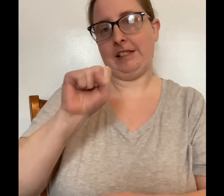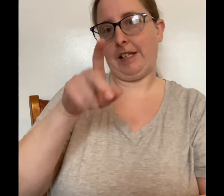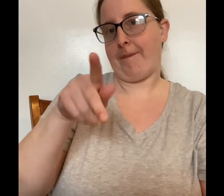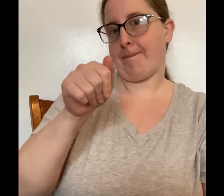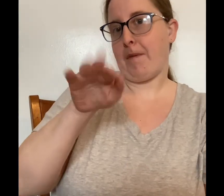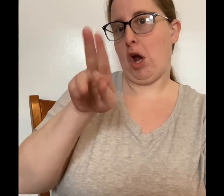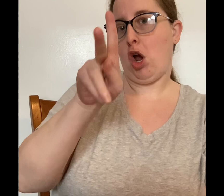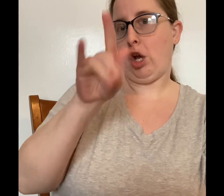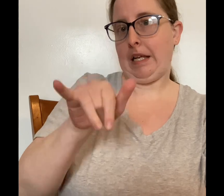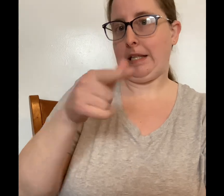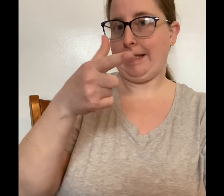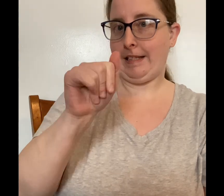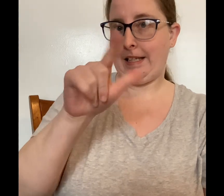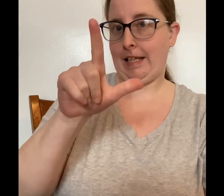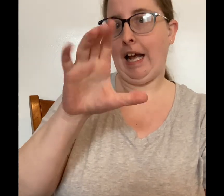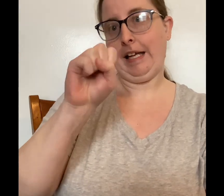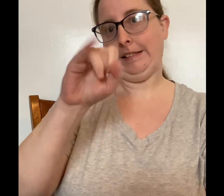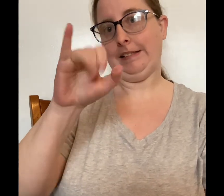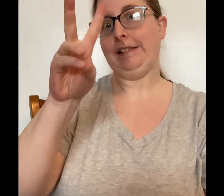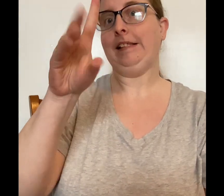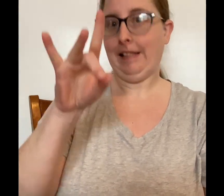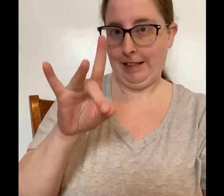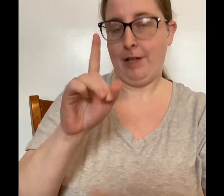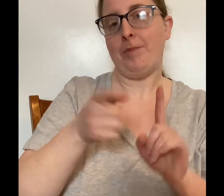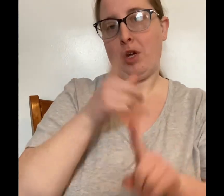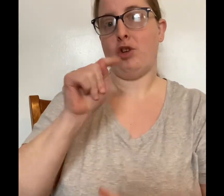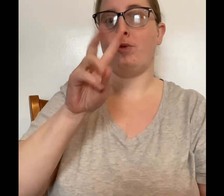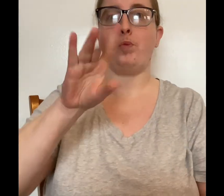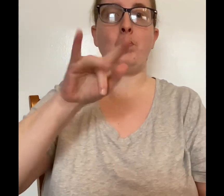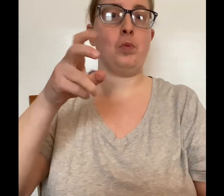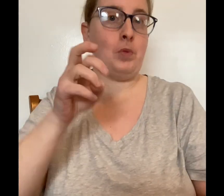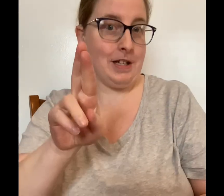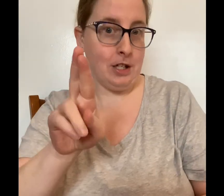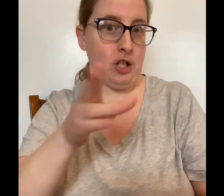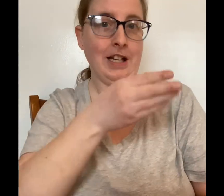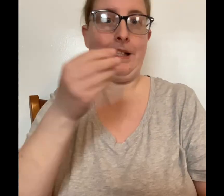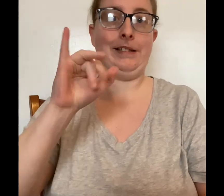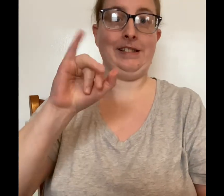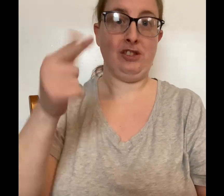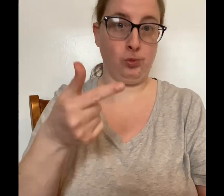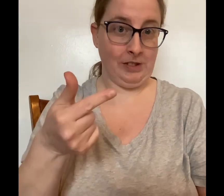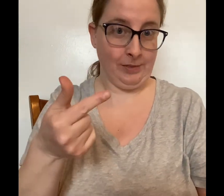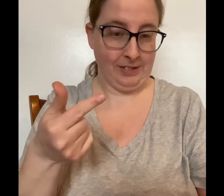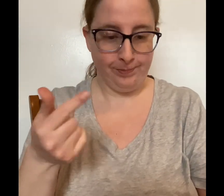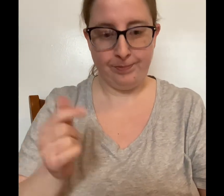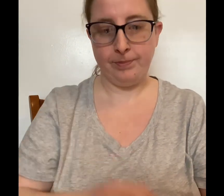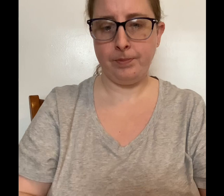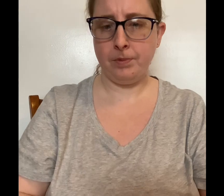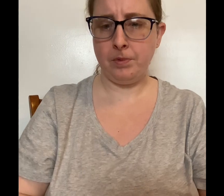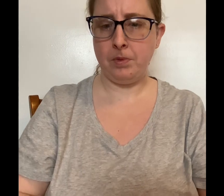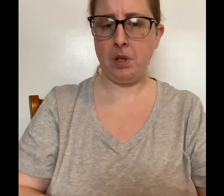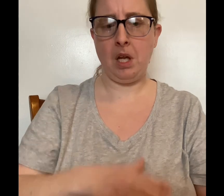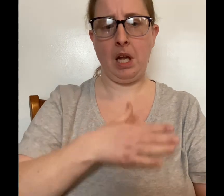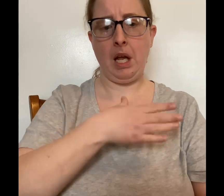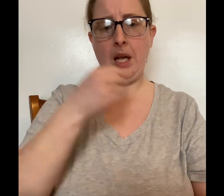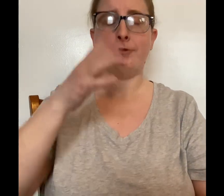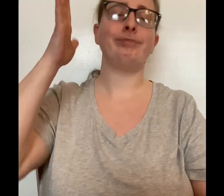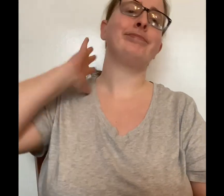know me as Sparky Gal CSI68 on Twitter and Instagram. And